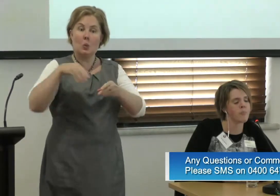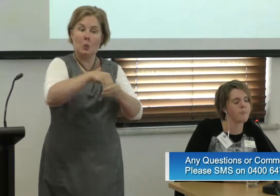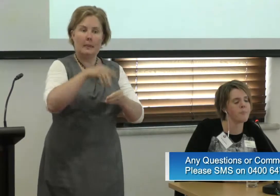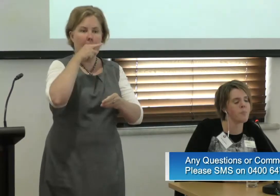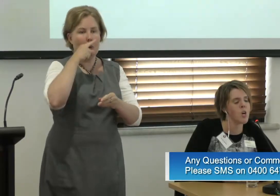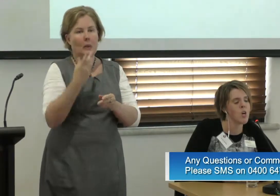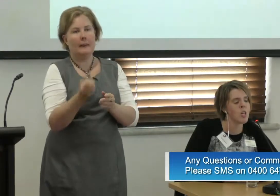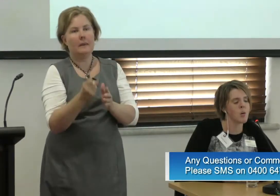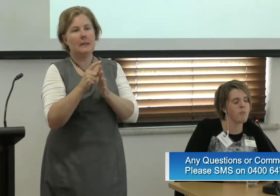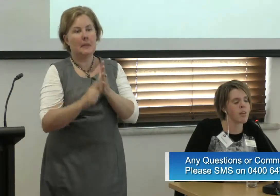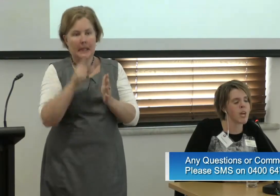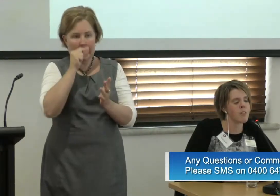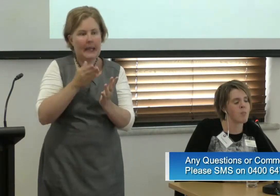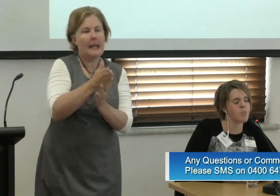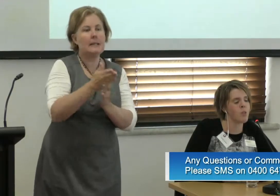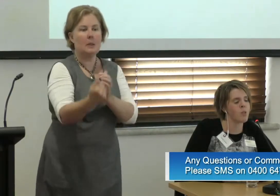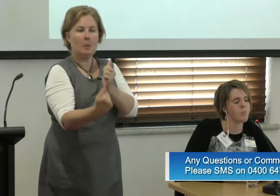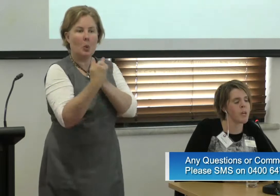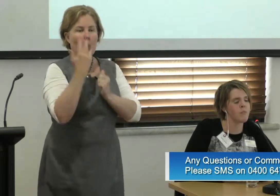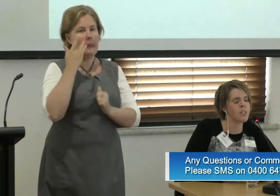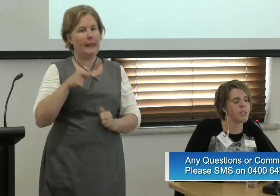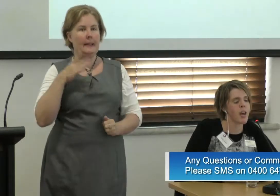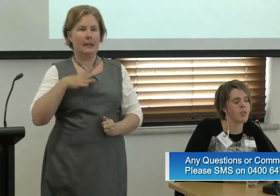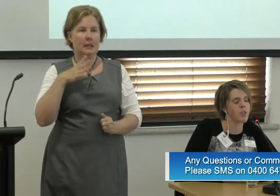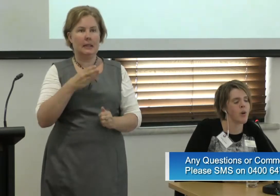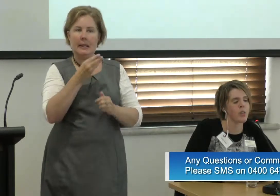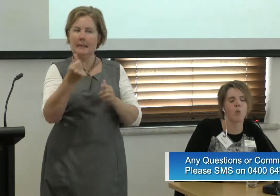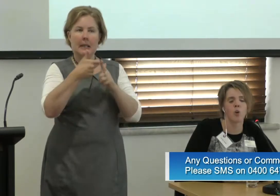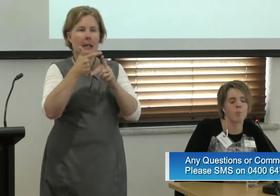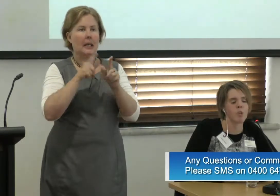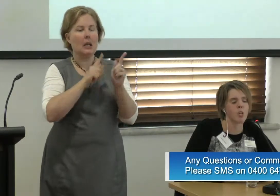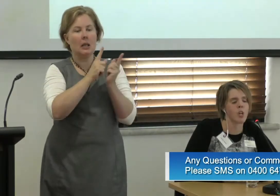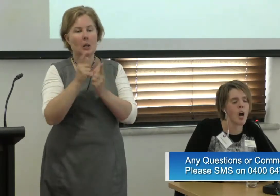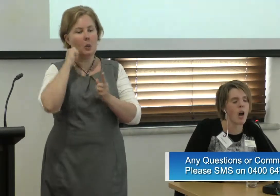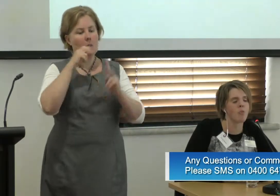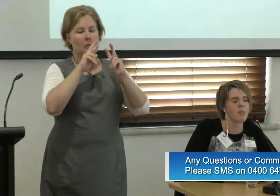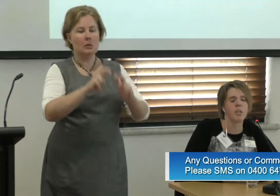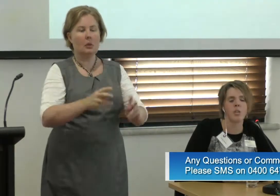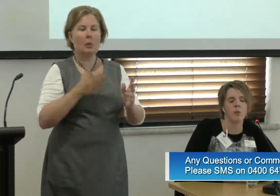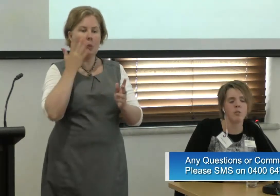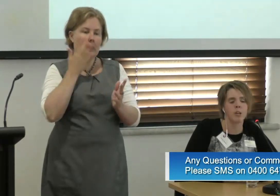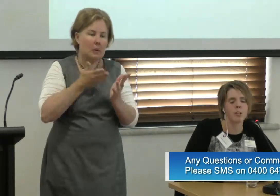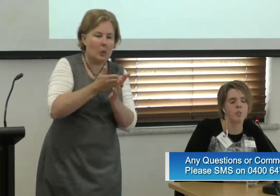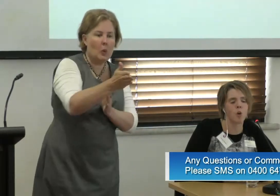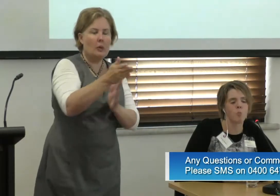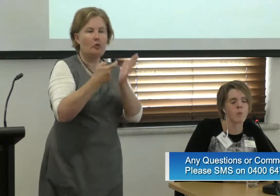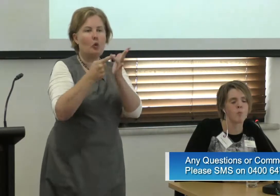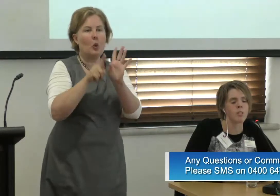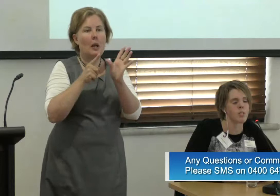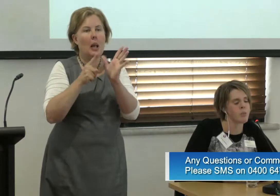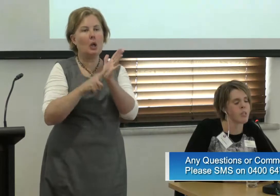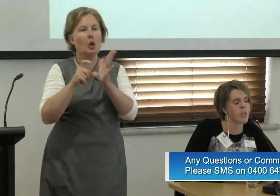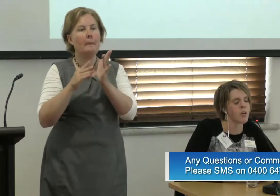needed. Some of the key themes that will be investigated throughout the Royal Commission are of particular relevance to older people